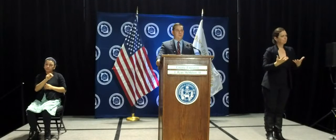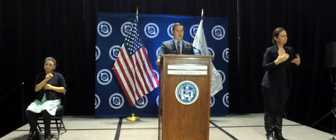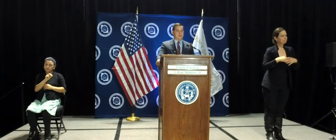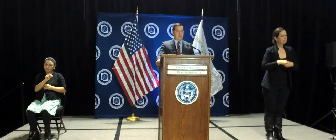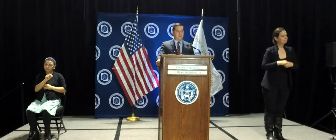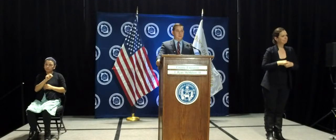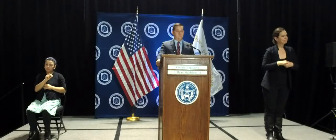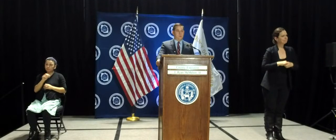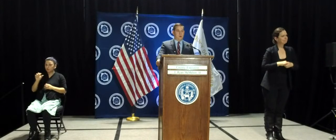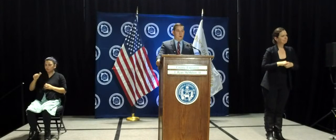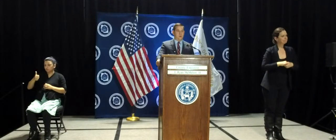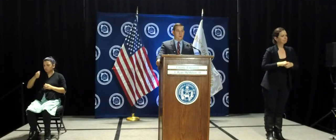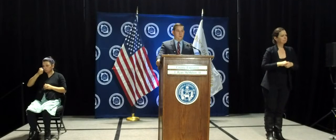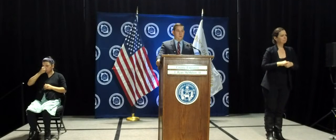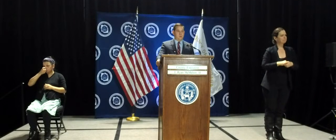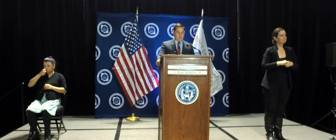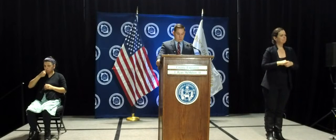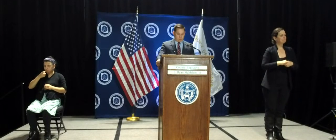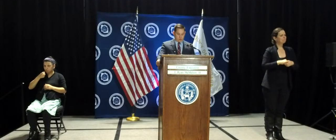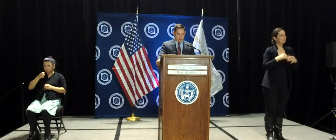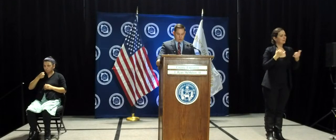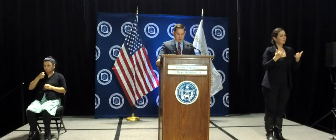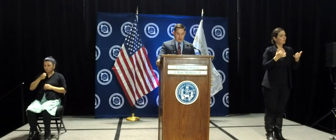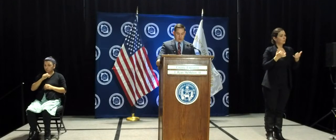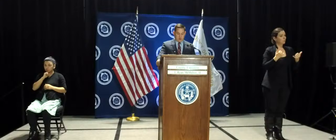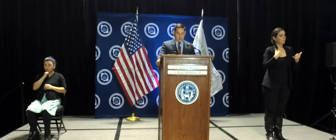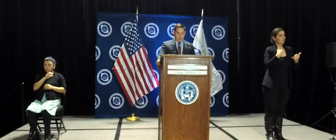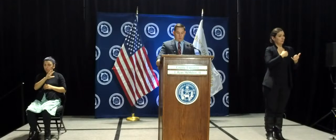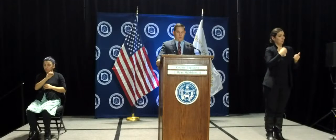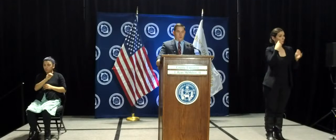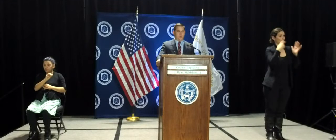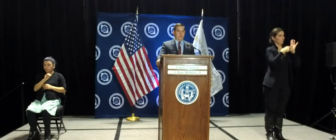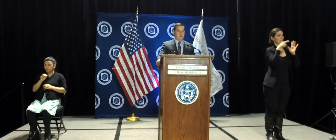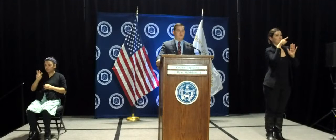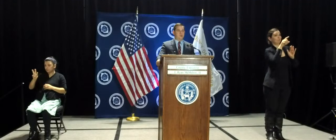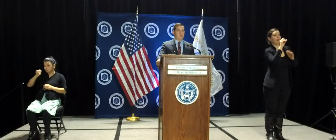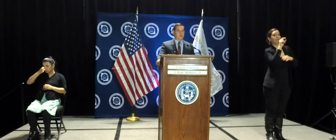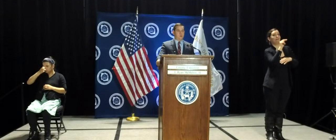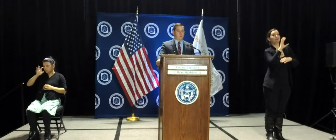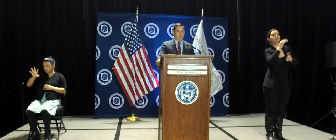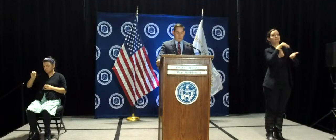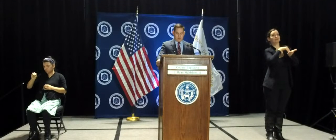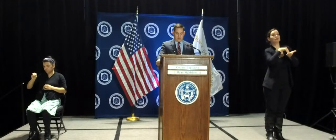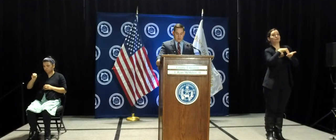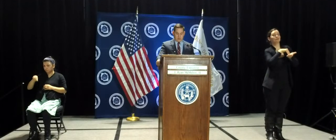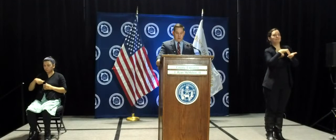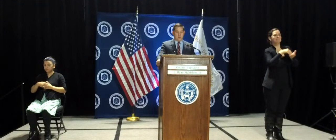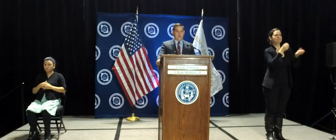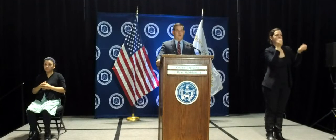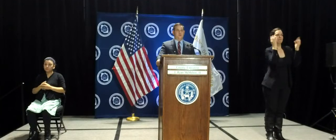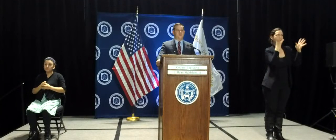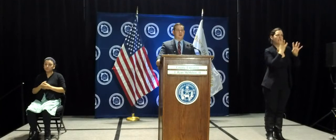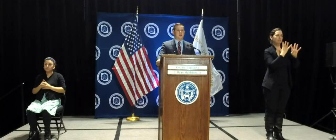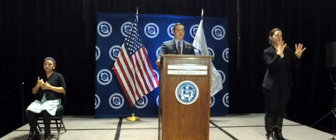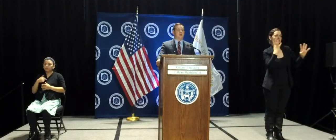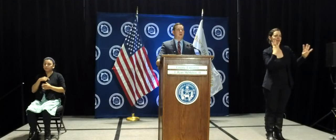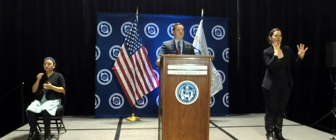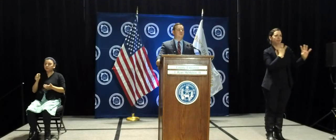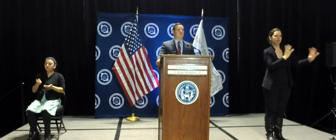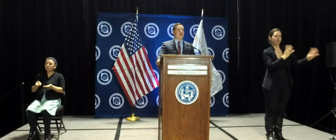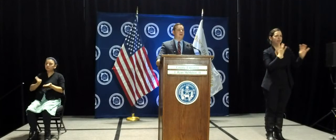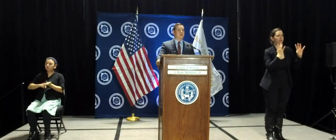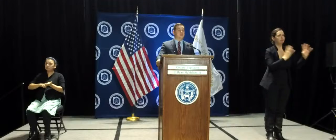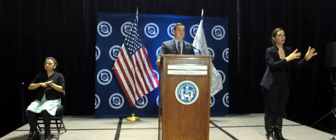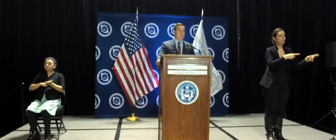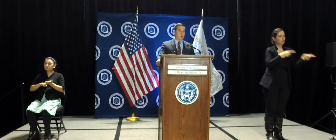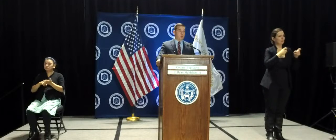up symptomatic testing. When you look at what we're doing at the F-Shed during the week, again, if you're sick, if